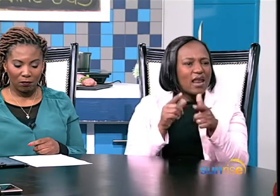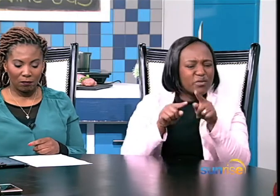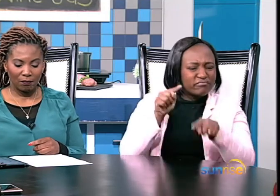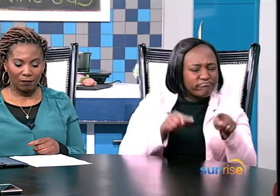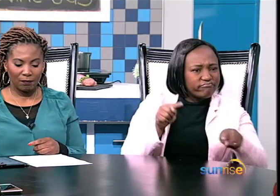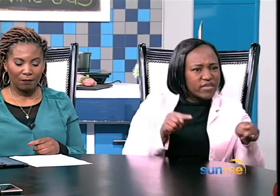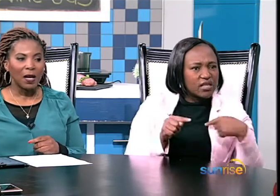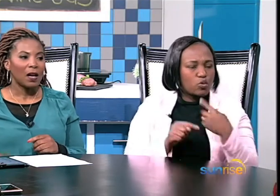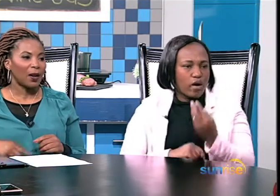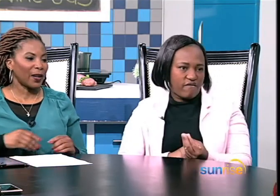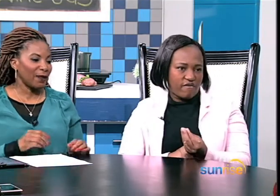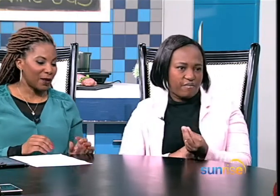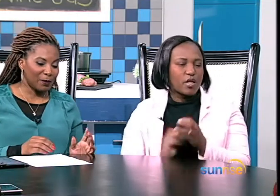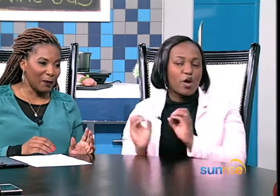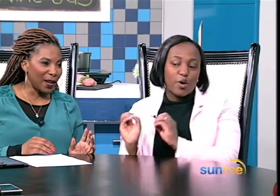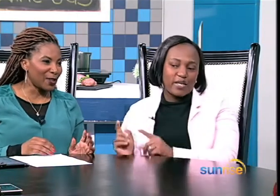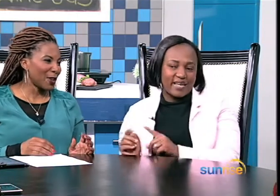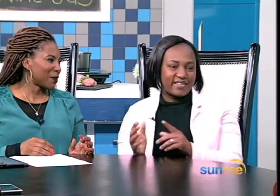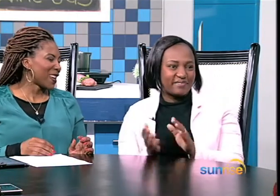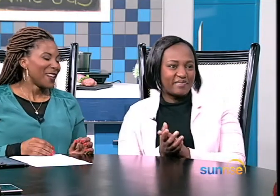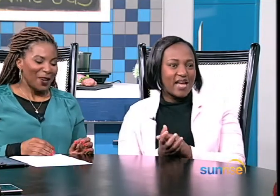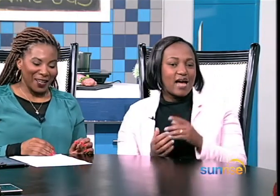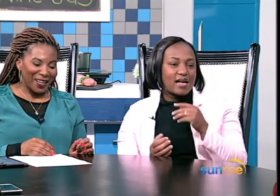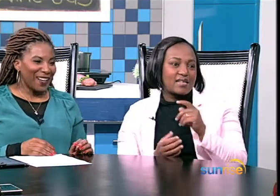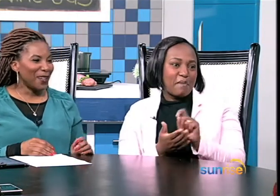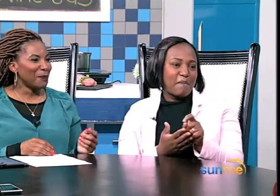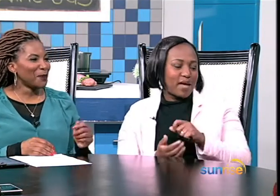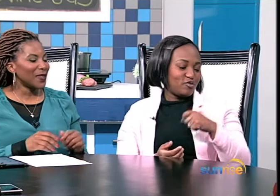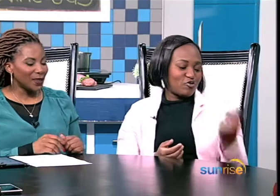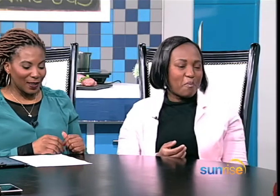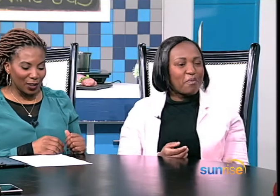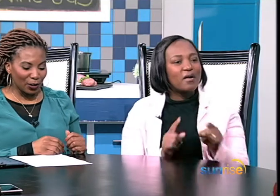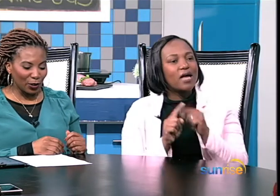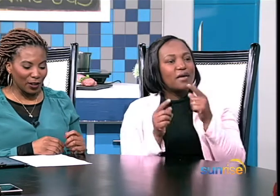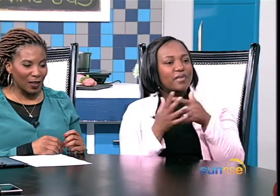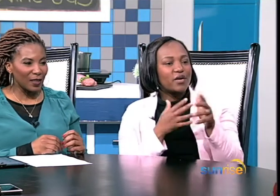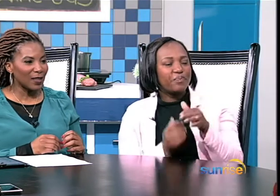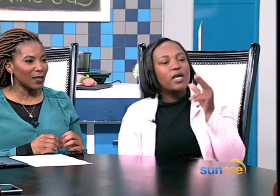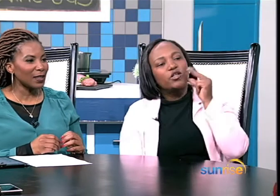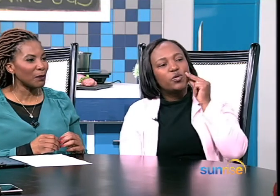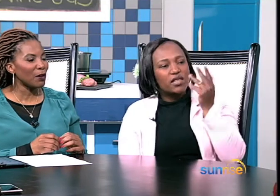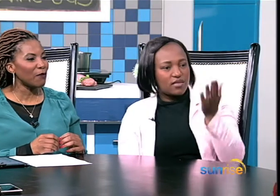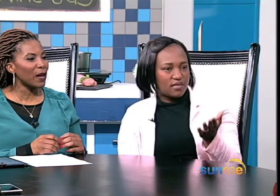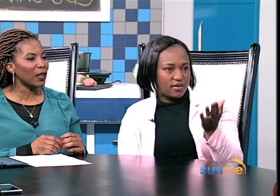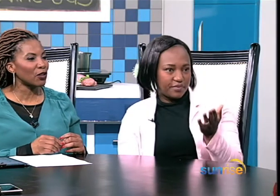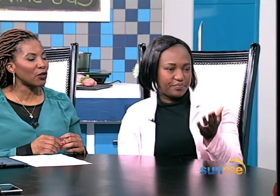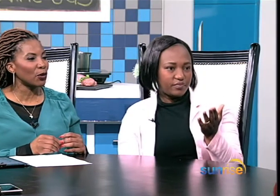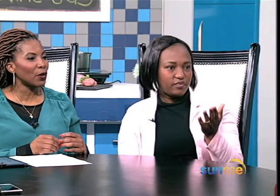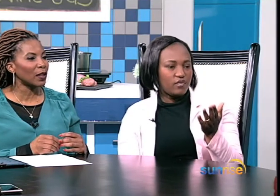we have. Okay, as my pen drops there. Okay, Judith, in terms of making sure that